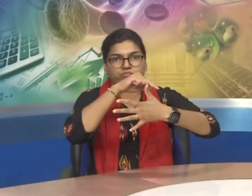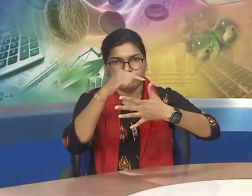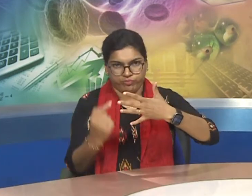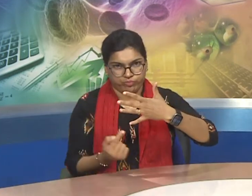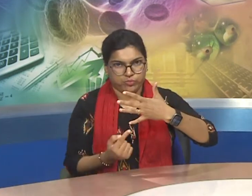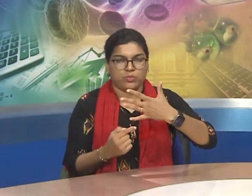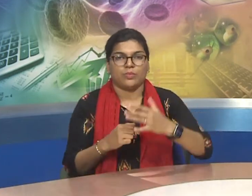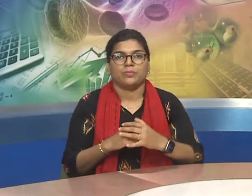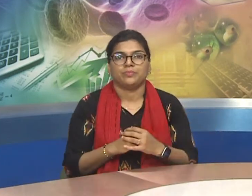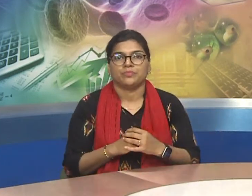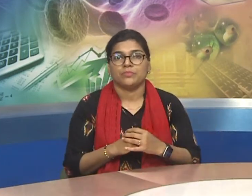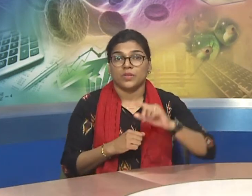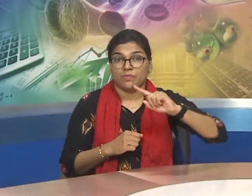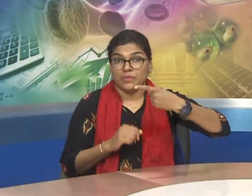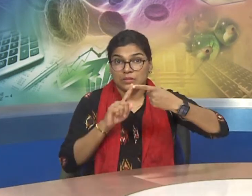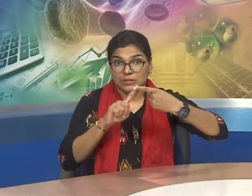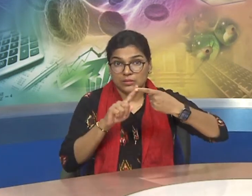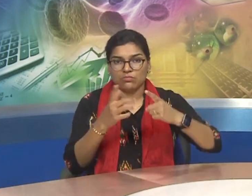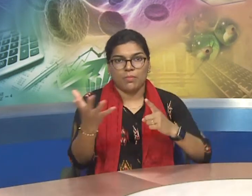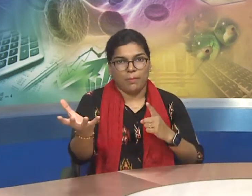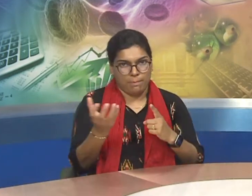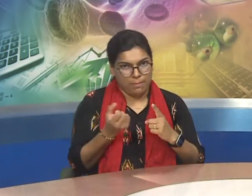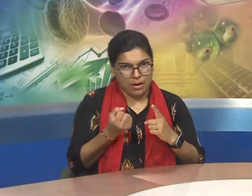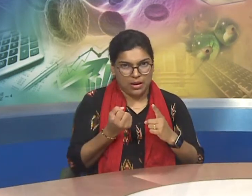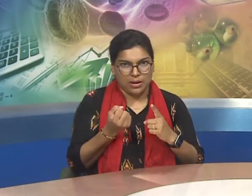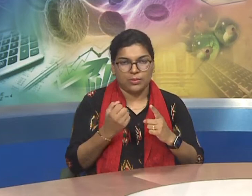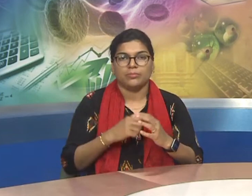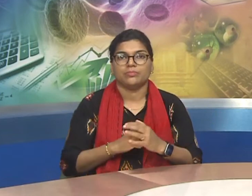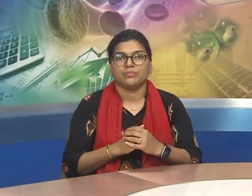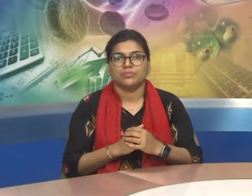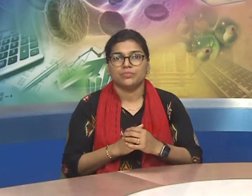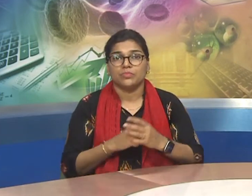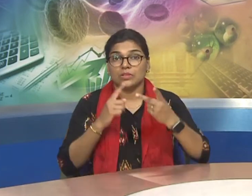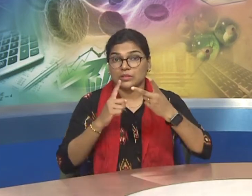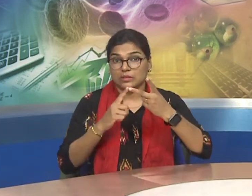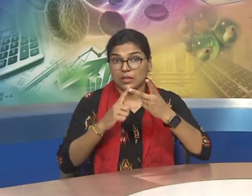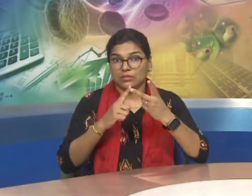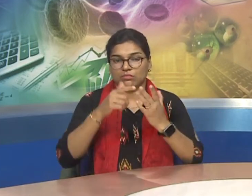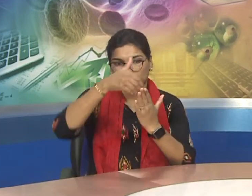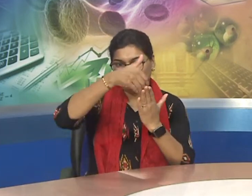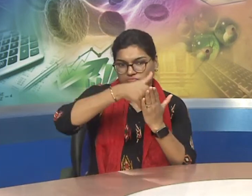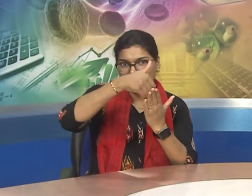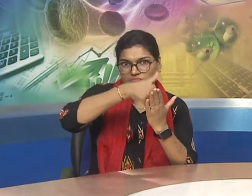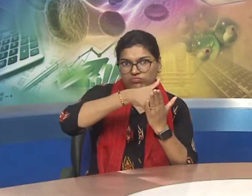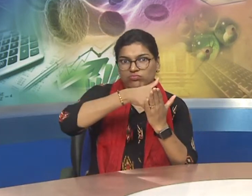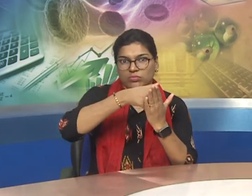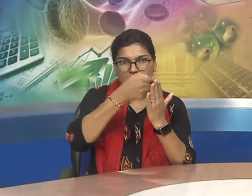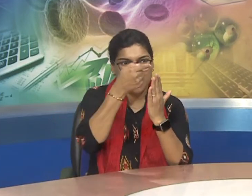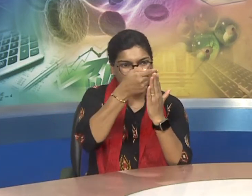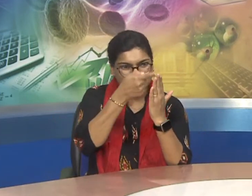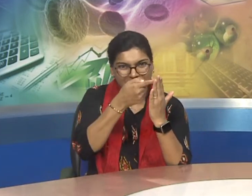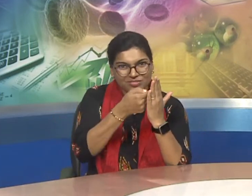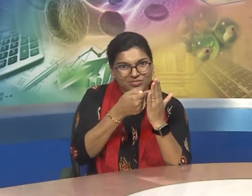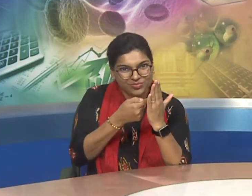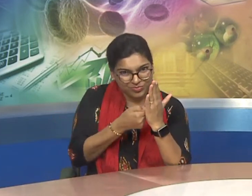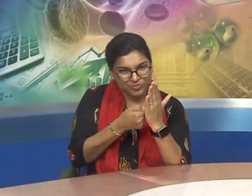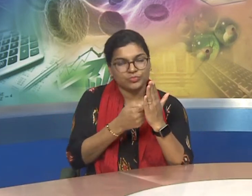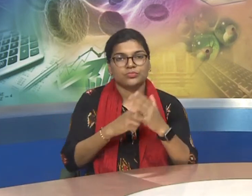So basically we have 5 areas which comes under the integrated library automation